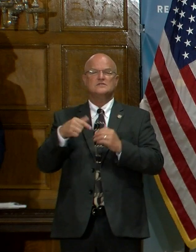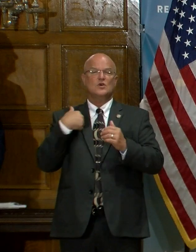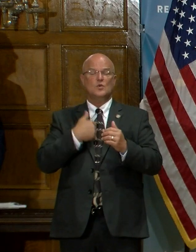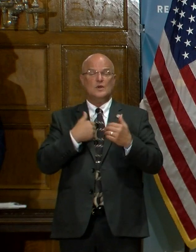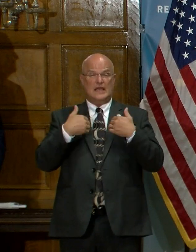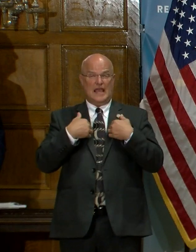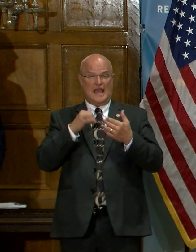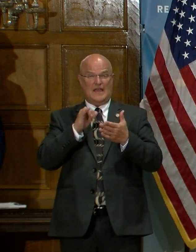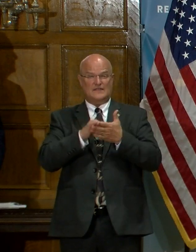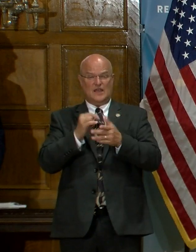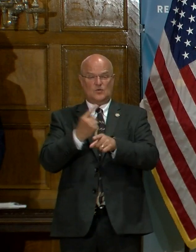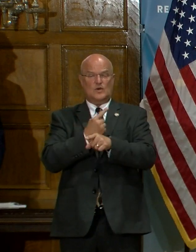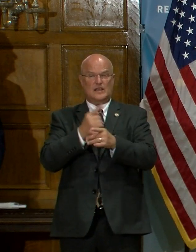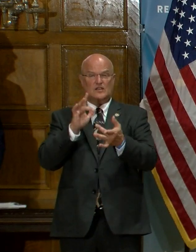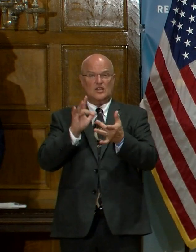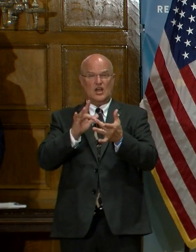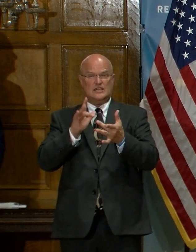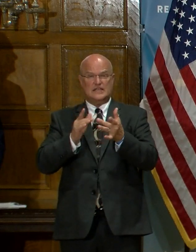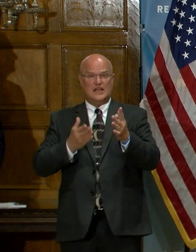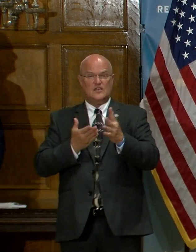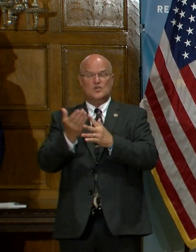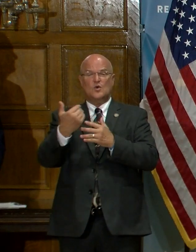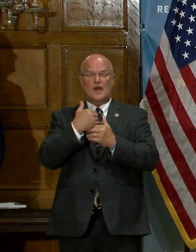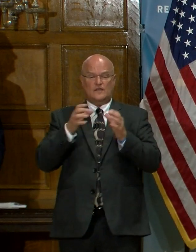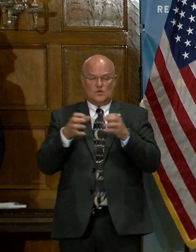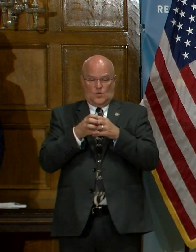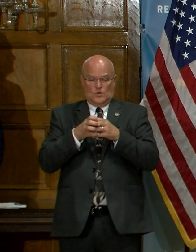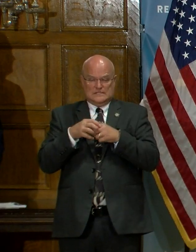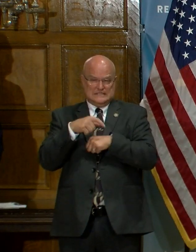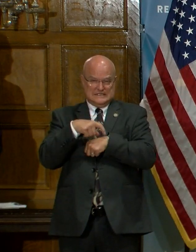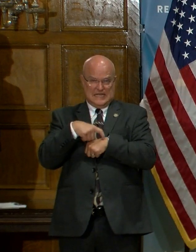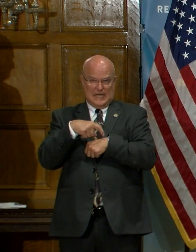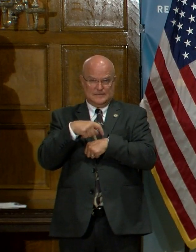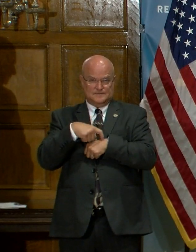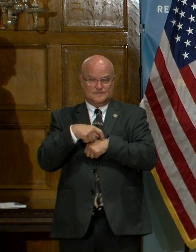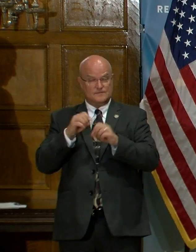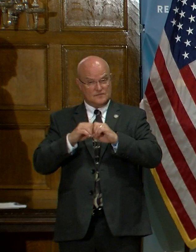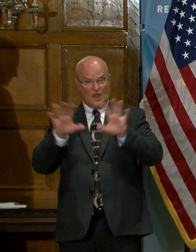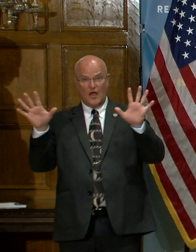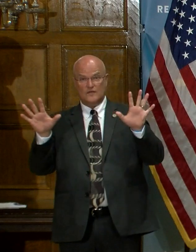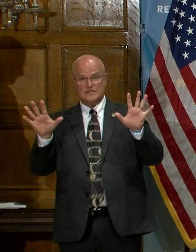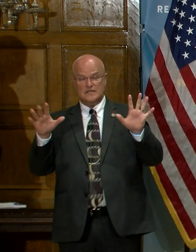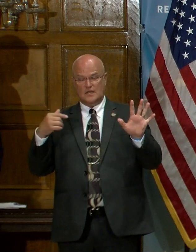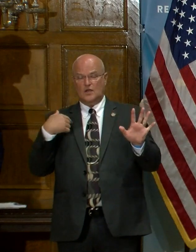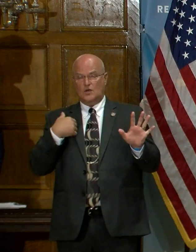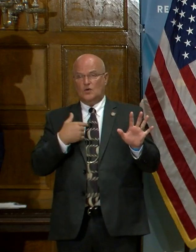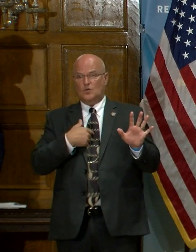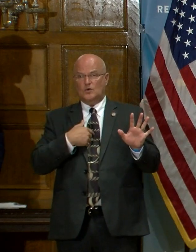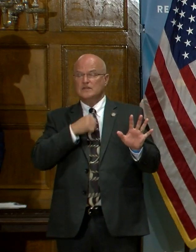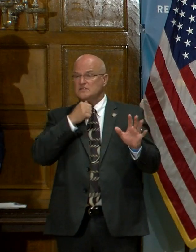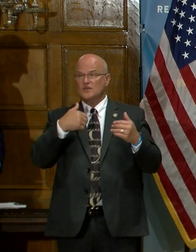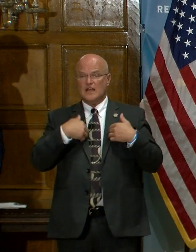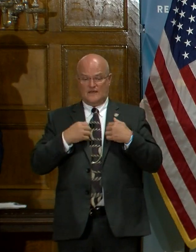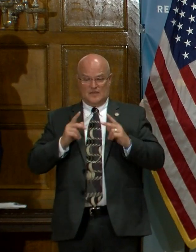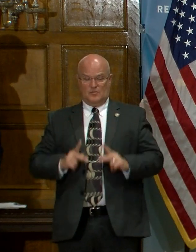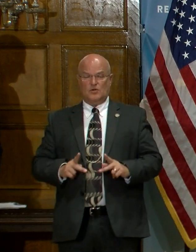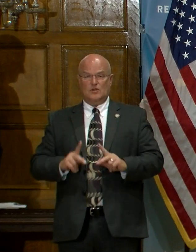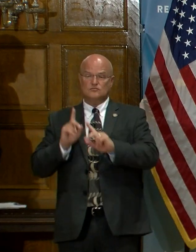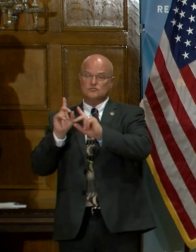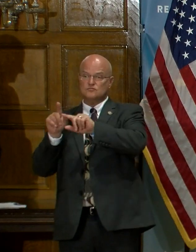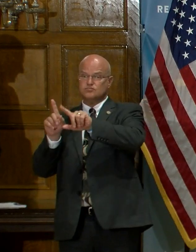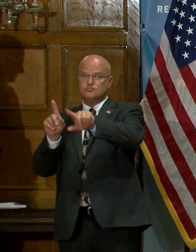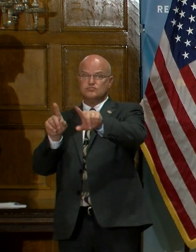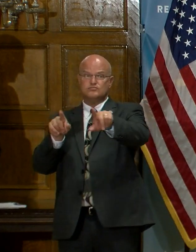we have that regular contact with them throughout the quarantine period. Obviously, we don't have the personnel to